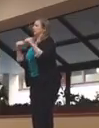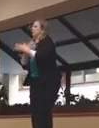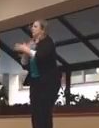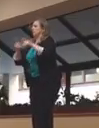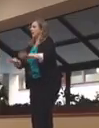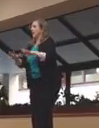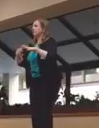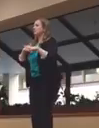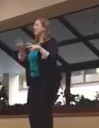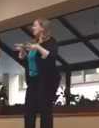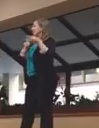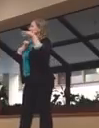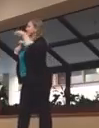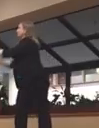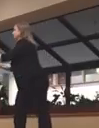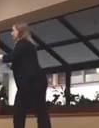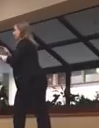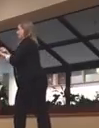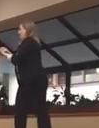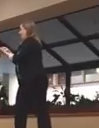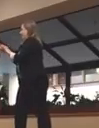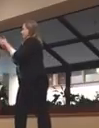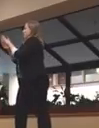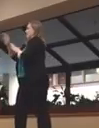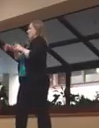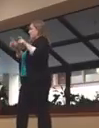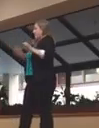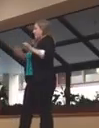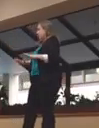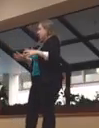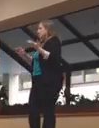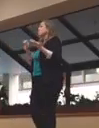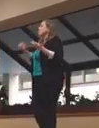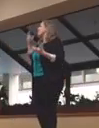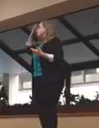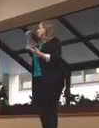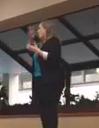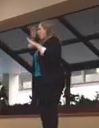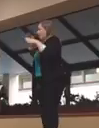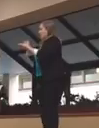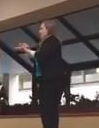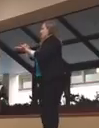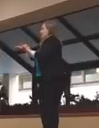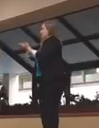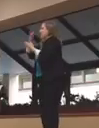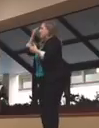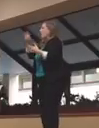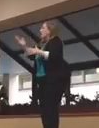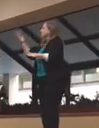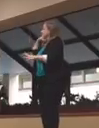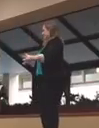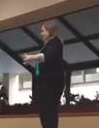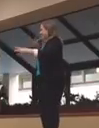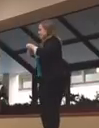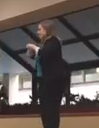And that's been a long-term issue. And so now we have to focus on the financial wherewithal to